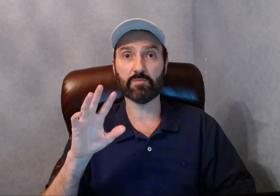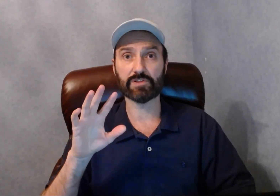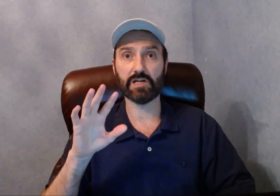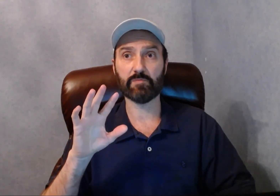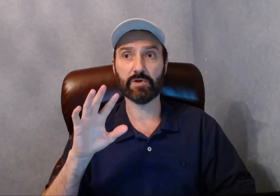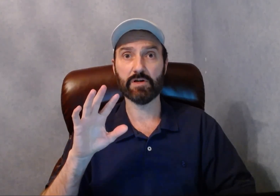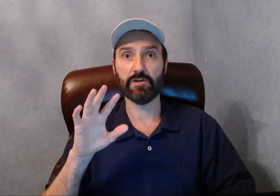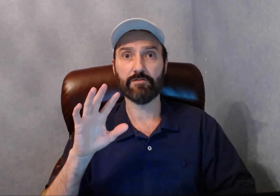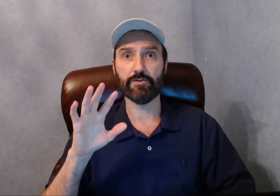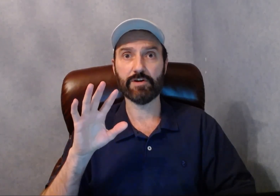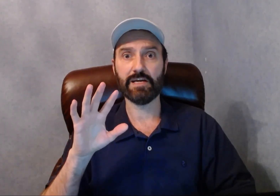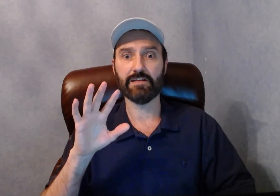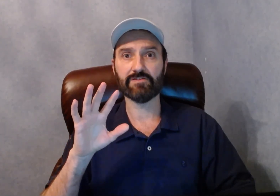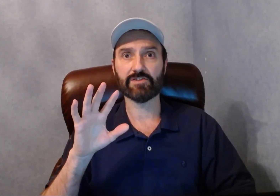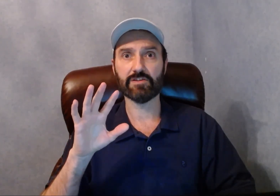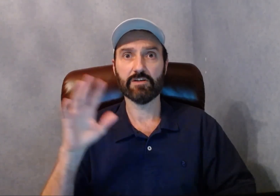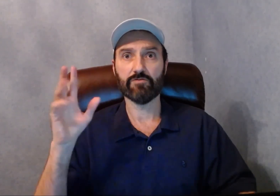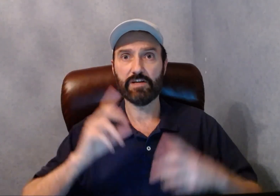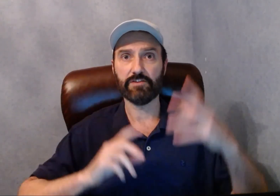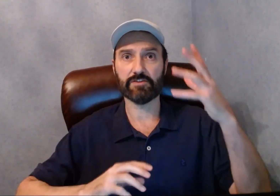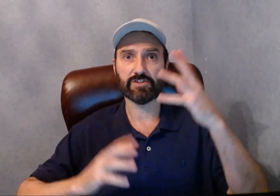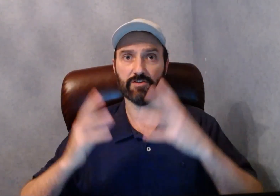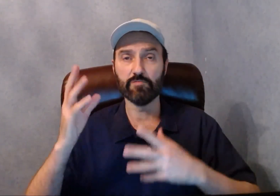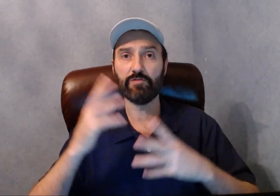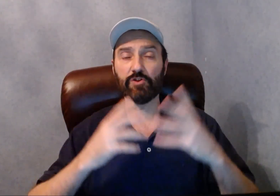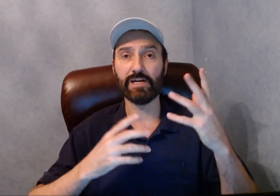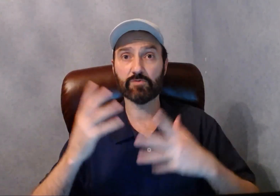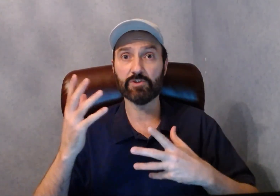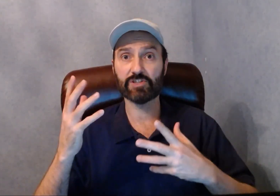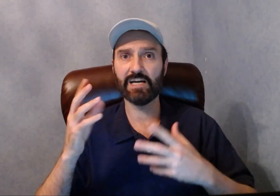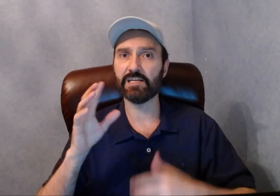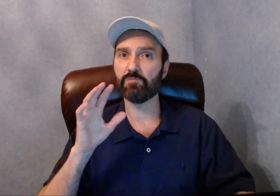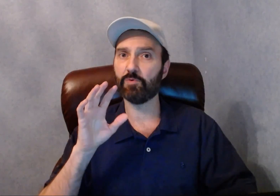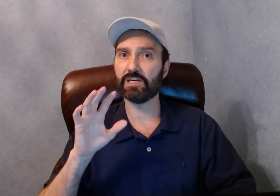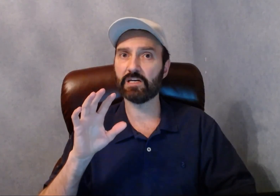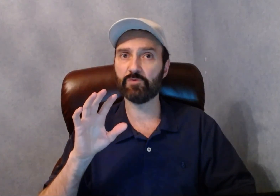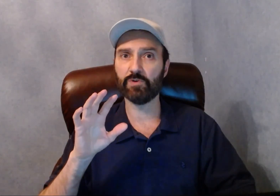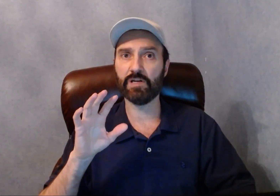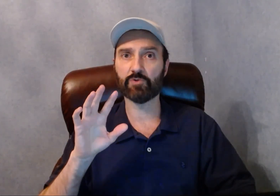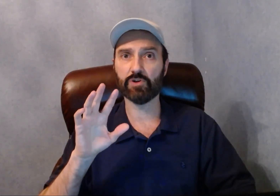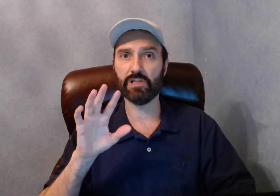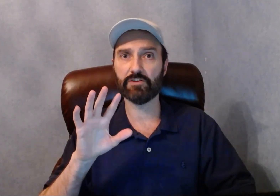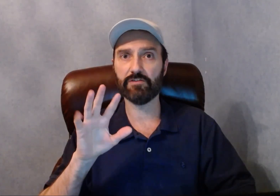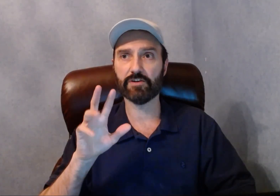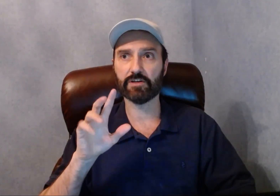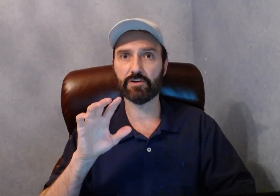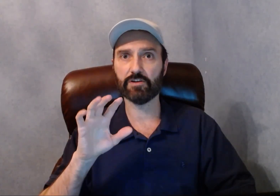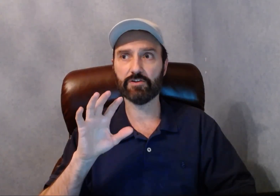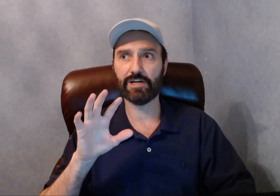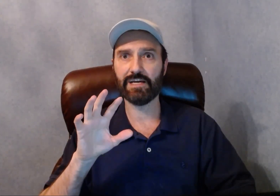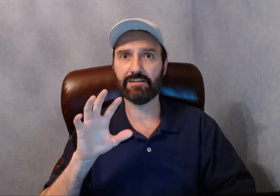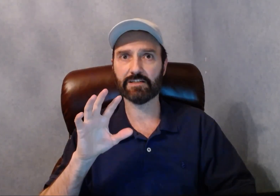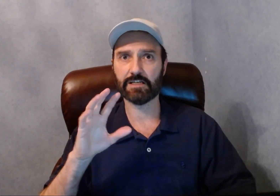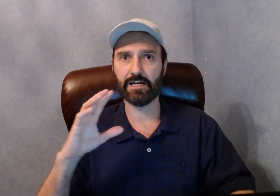up, their hands, right? They're moving their hands when they're signing, but when they come to a number or a letter, their hand kind of